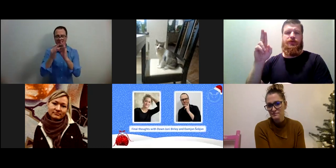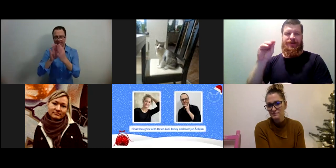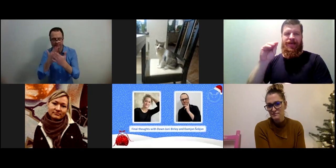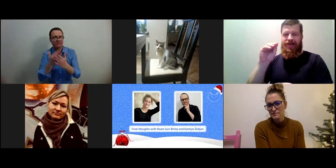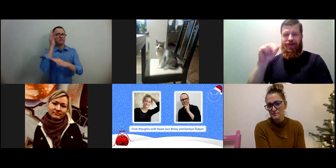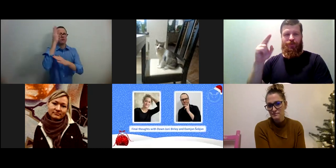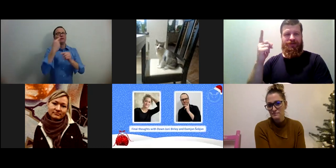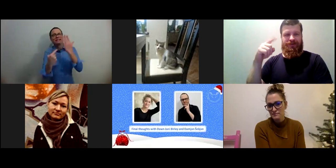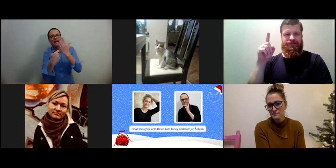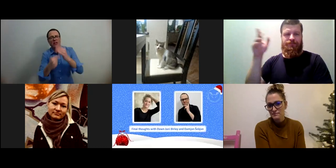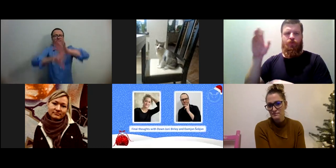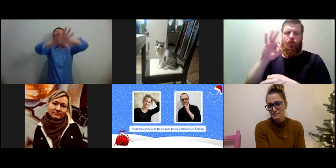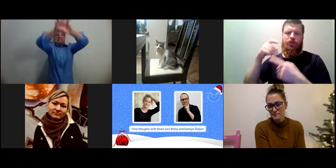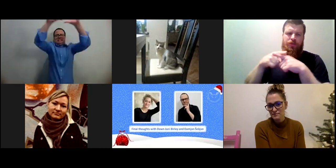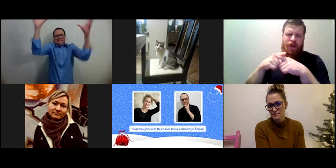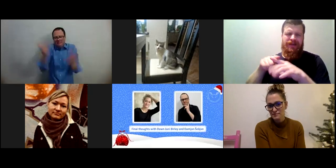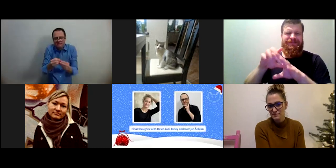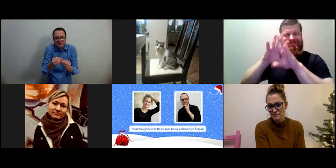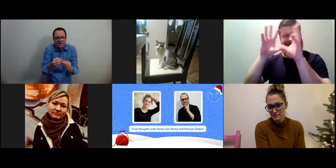There is a